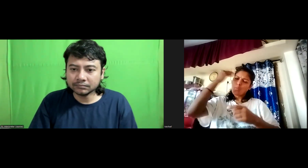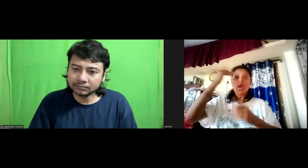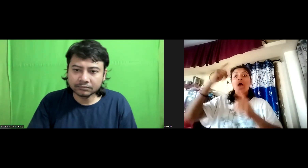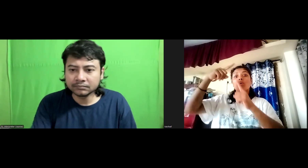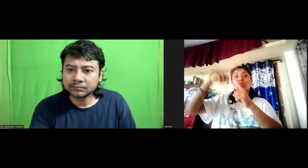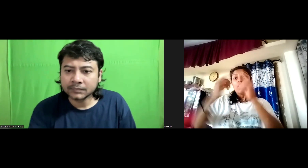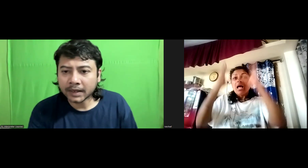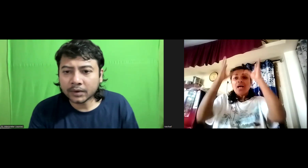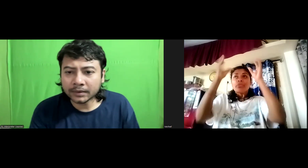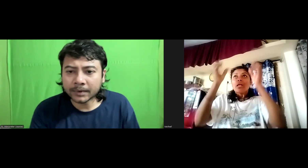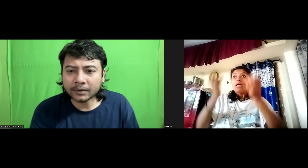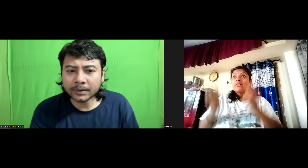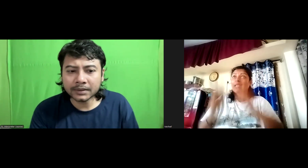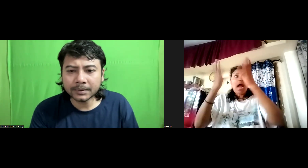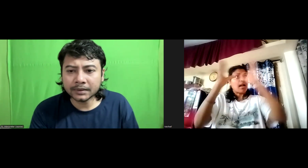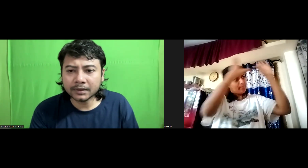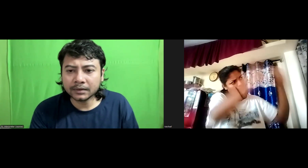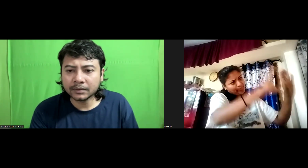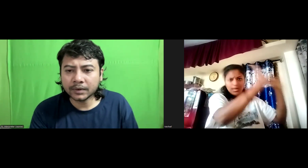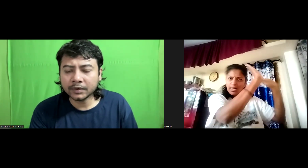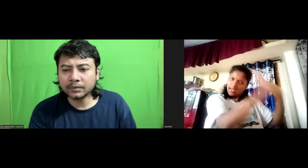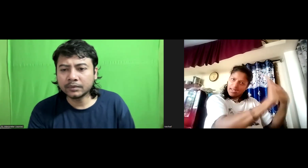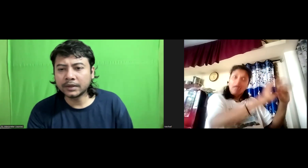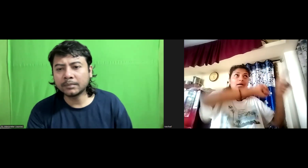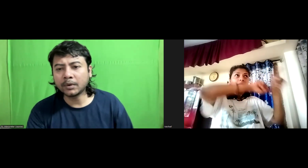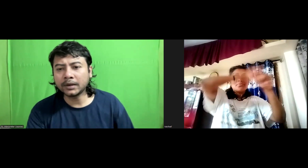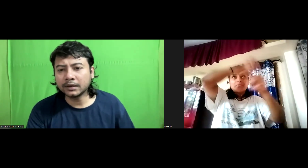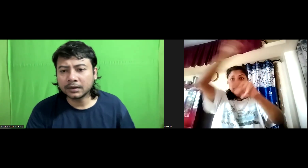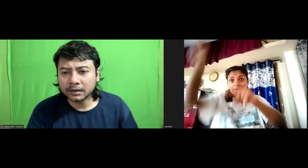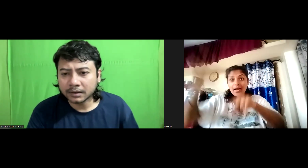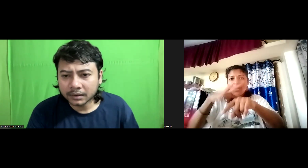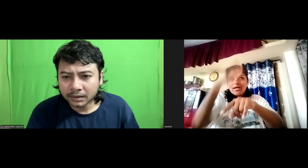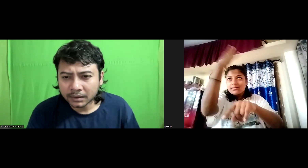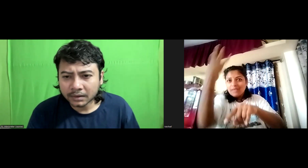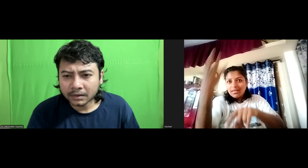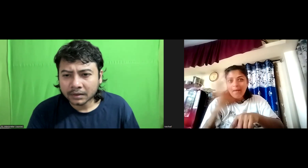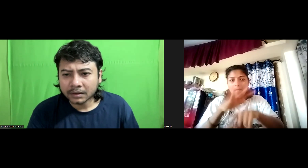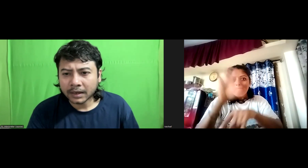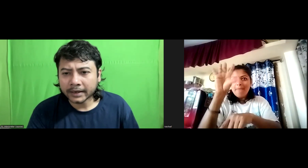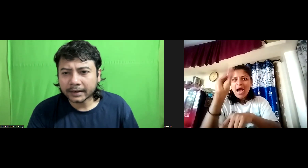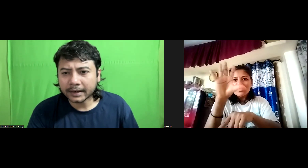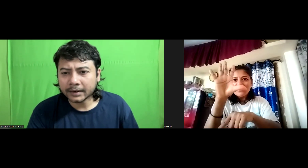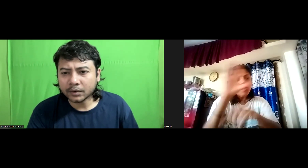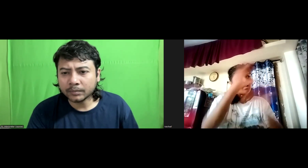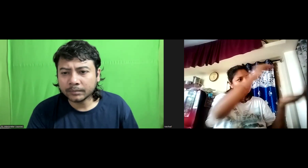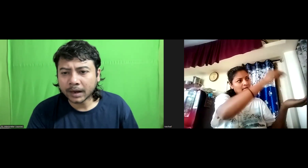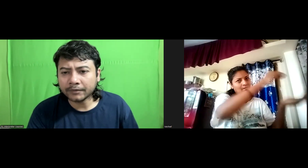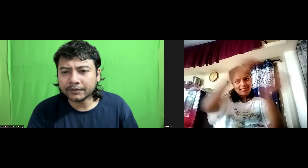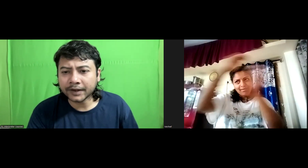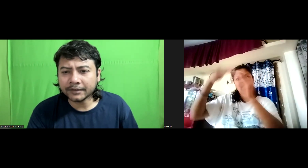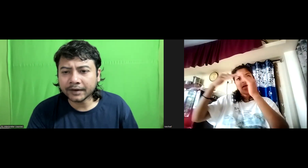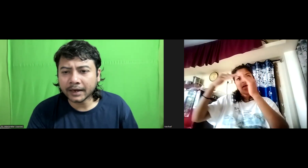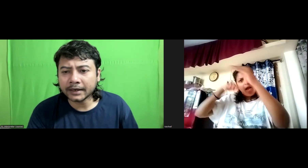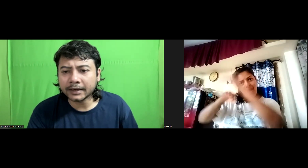Night time you can put it outside. I know, Adaji, but you know what I do? In the morning, I get it home.